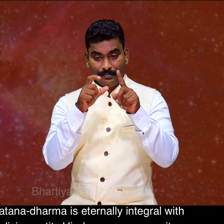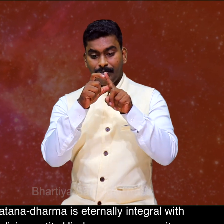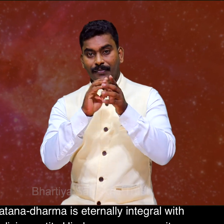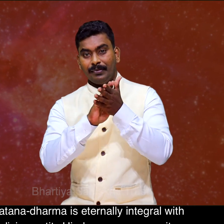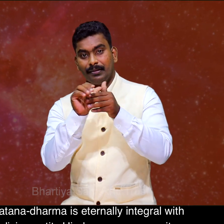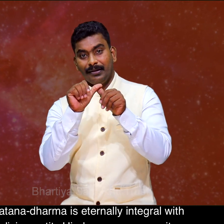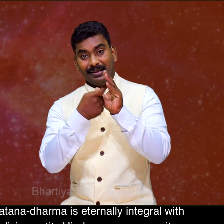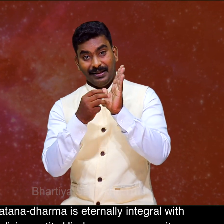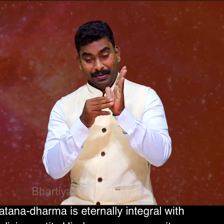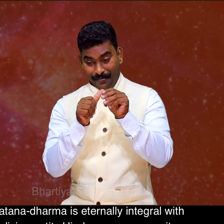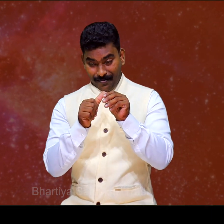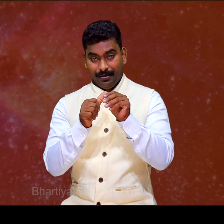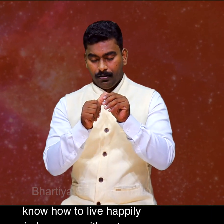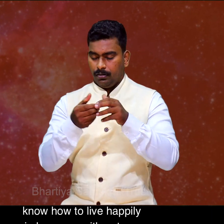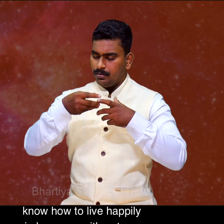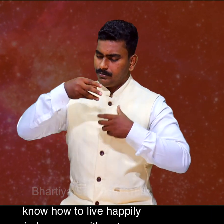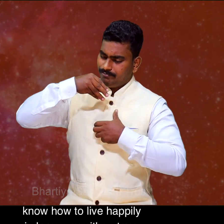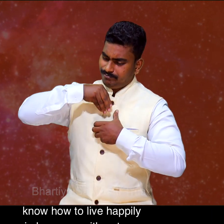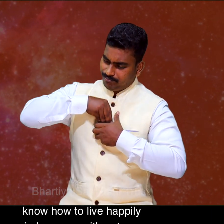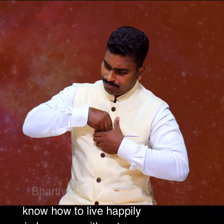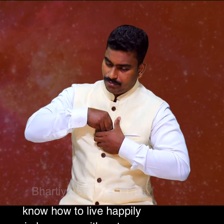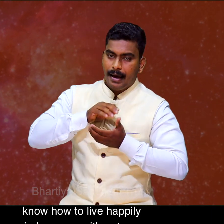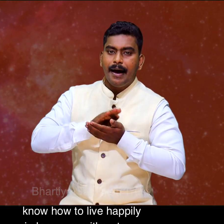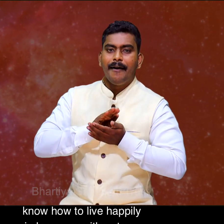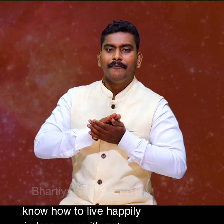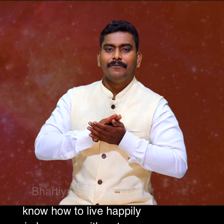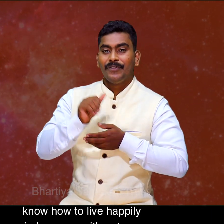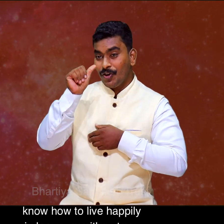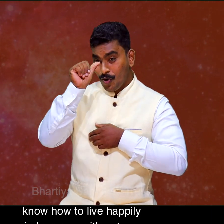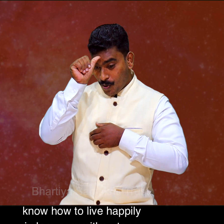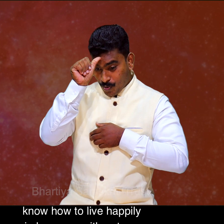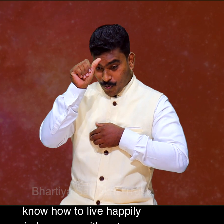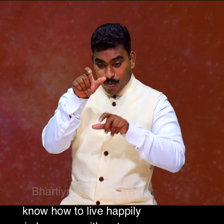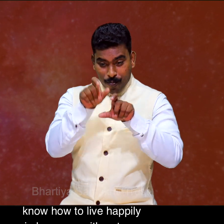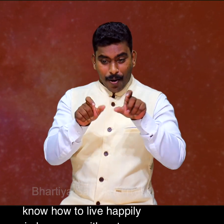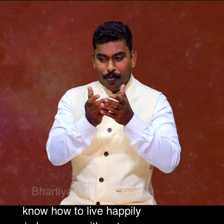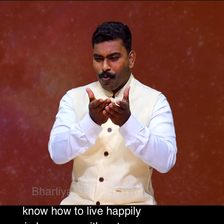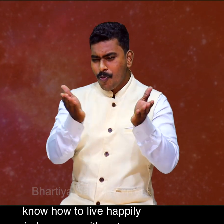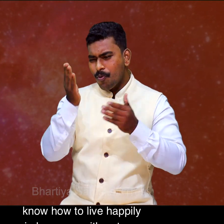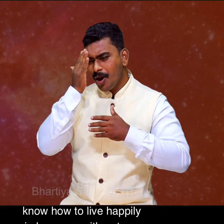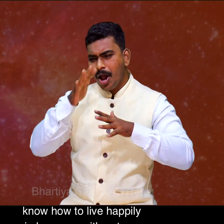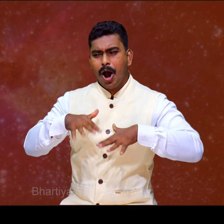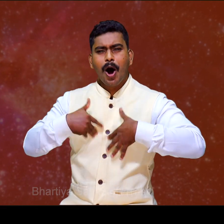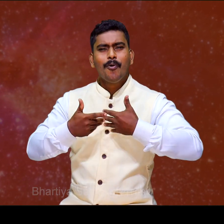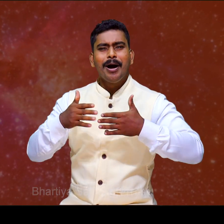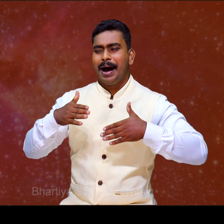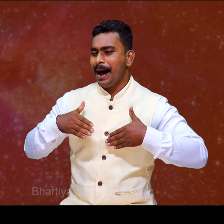Hindus, as a community, know how to live happily in harmony with nature.